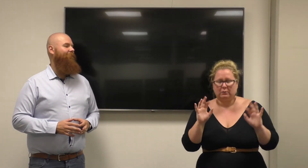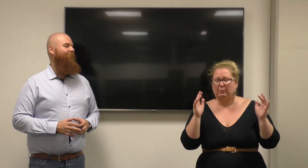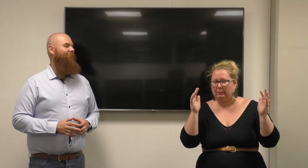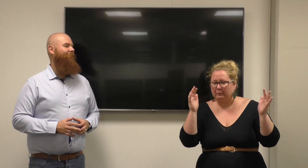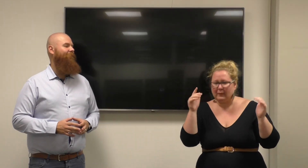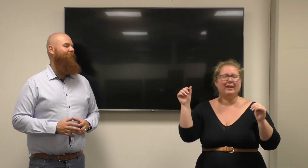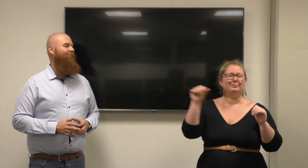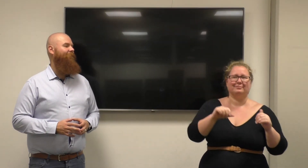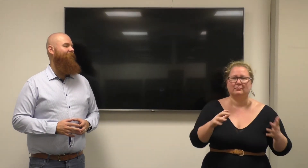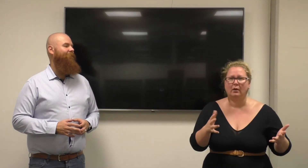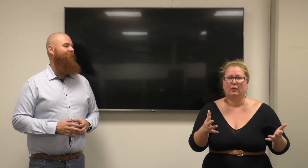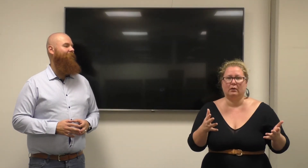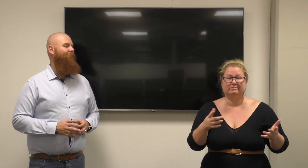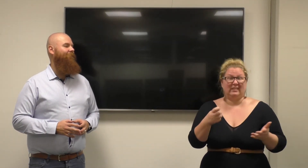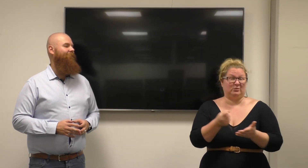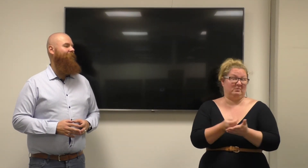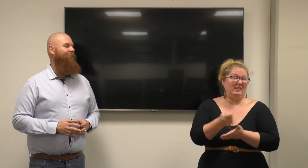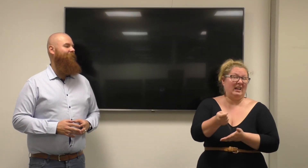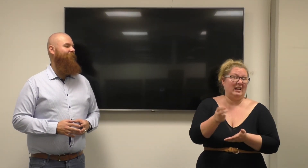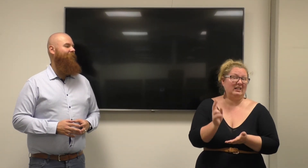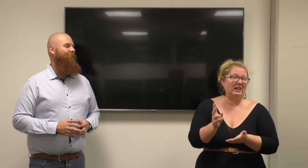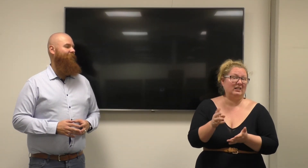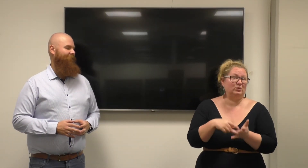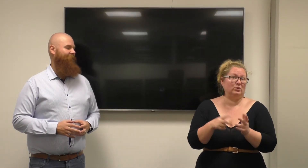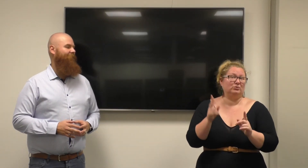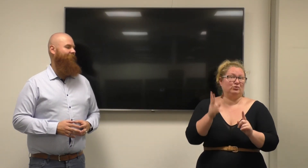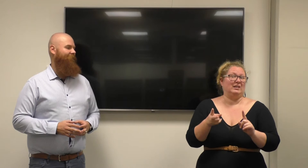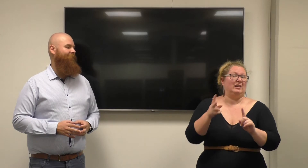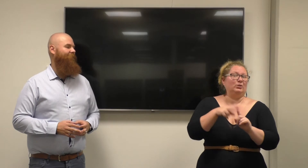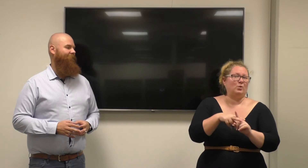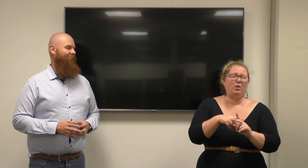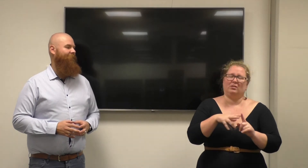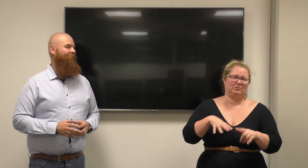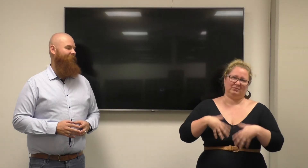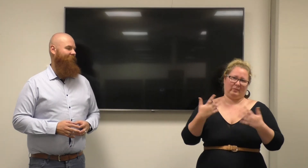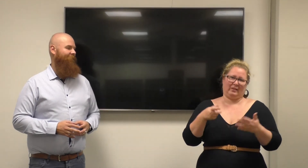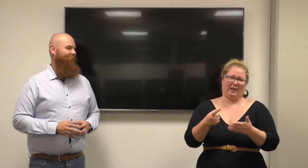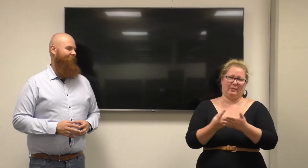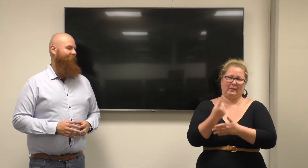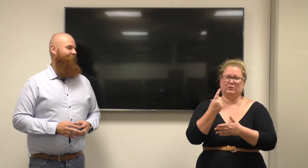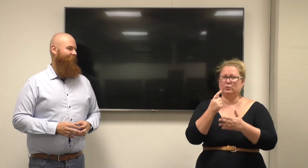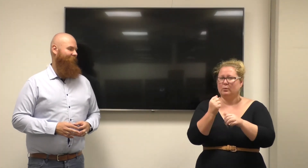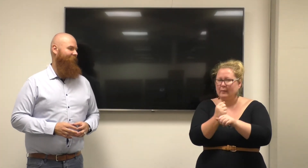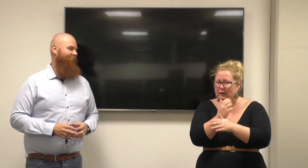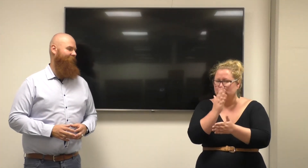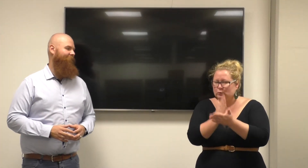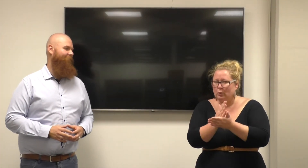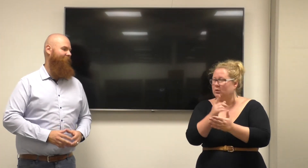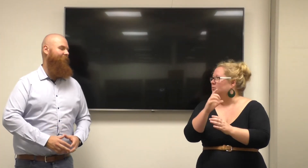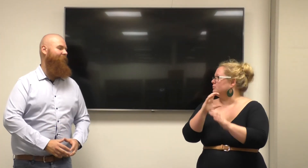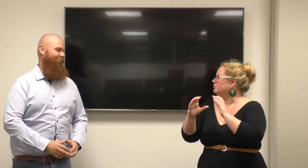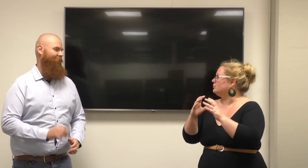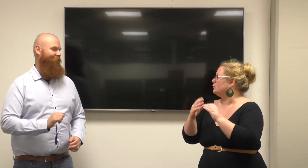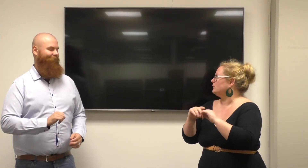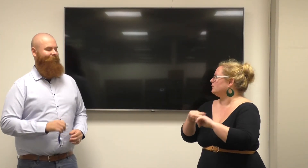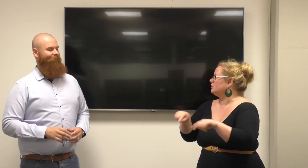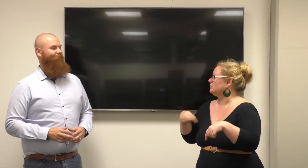So maybe you're quiet for a few weeks and you come back. It means you'd have to pay again and enrol again. We don't want that to happen. So